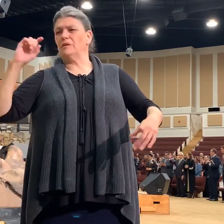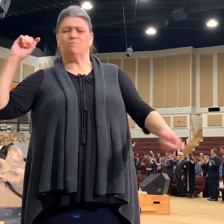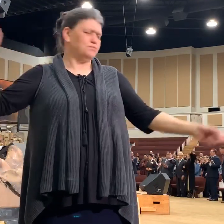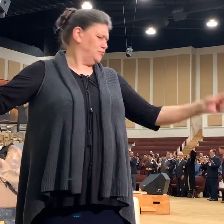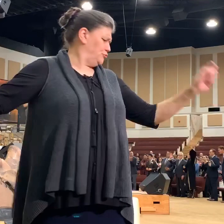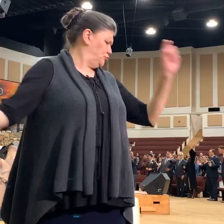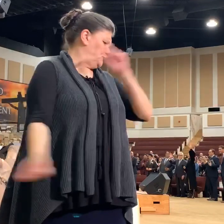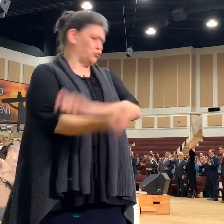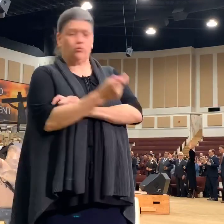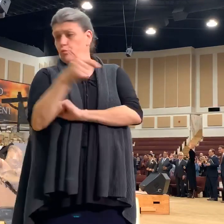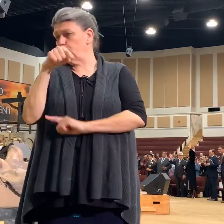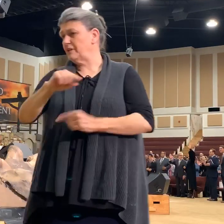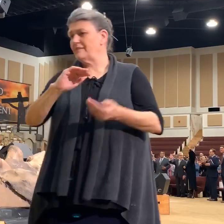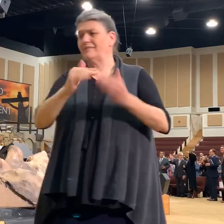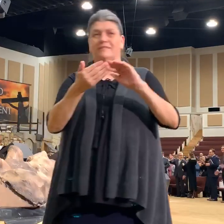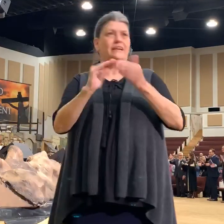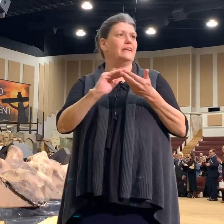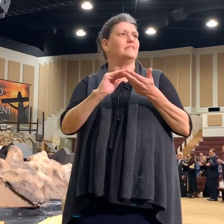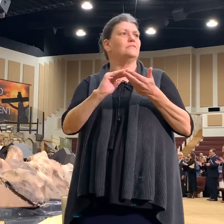rock.